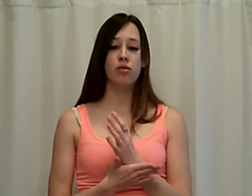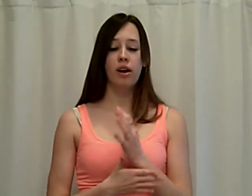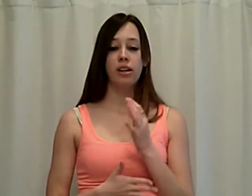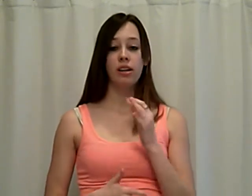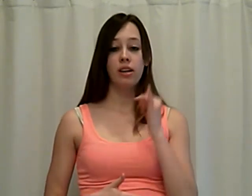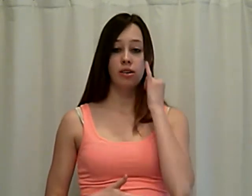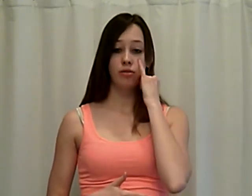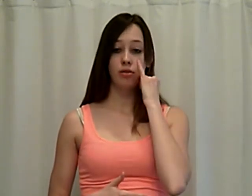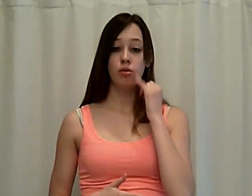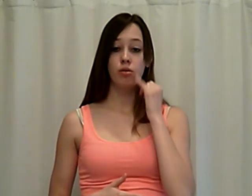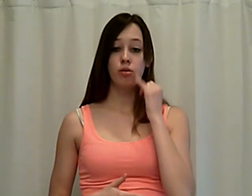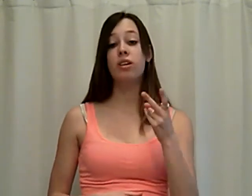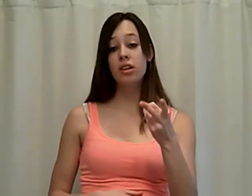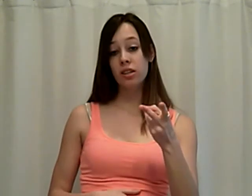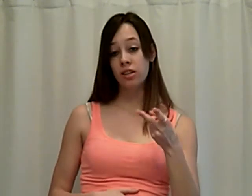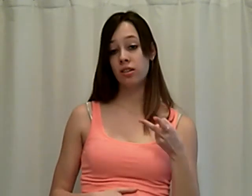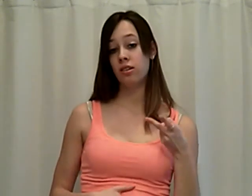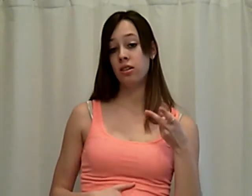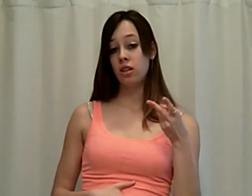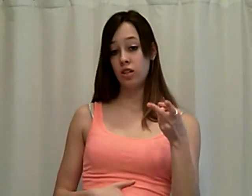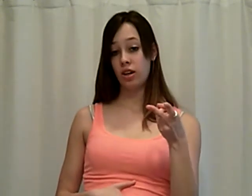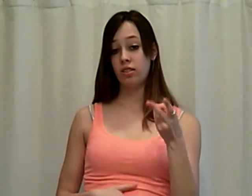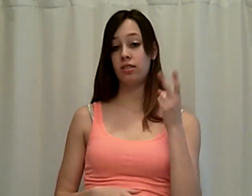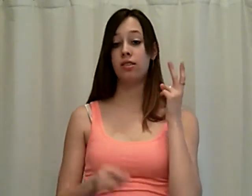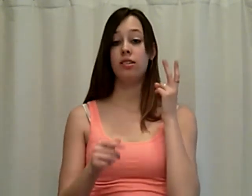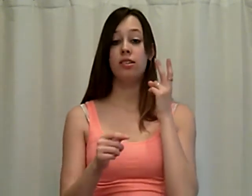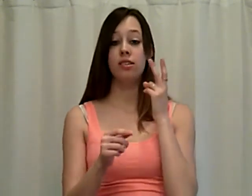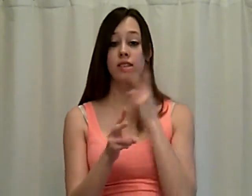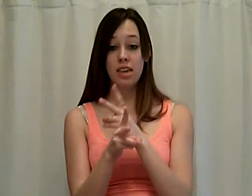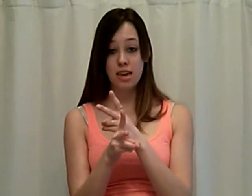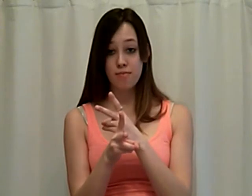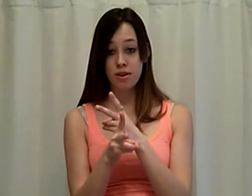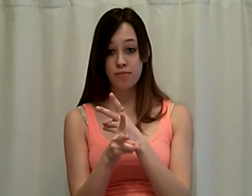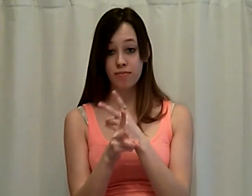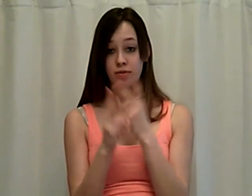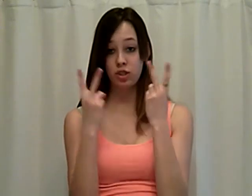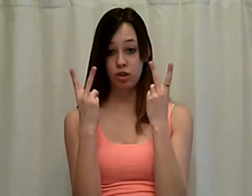alright if we just keep